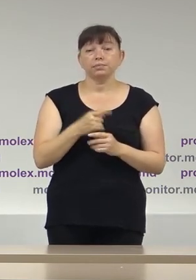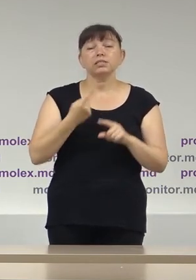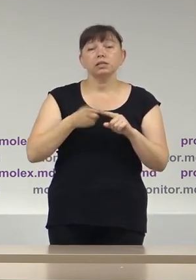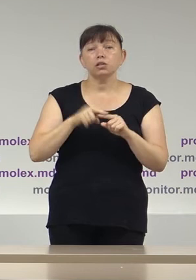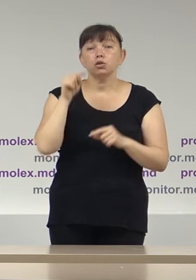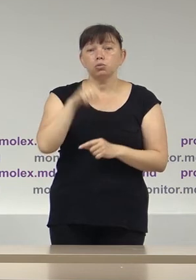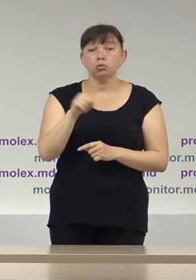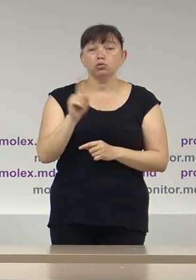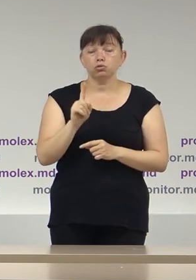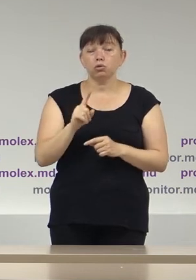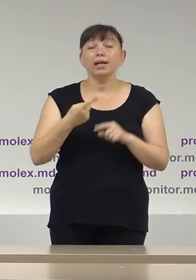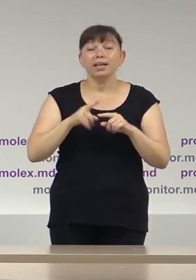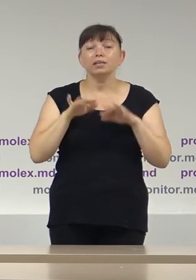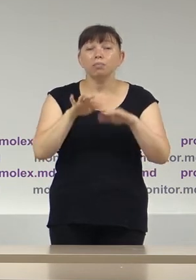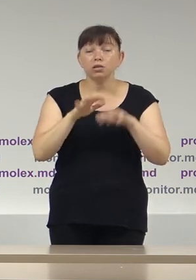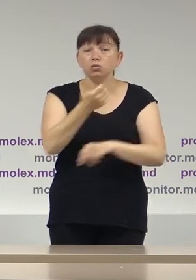to